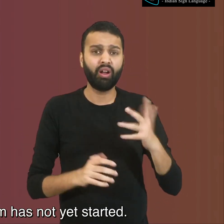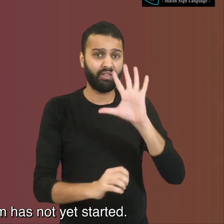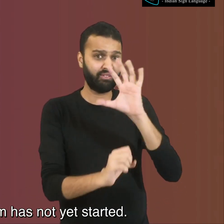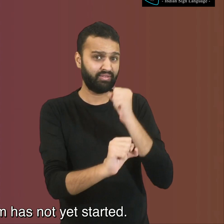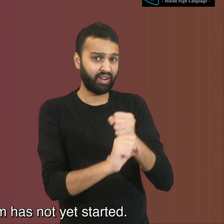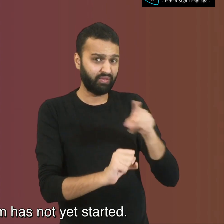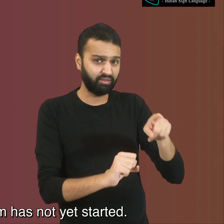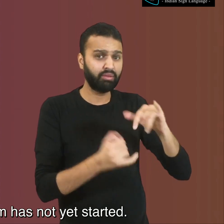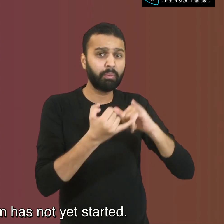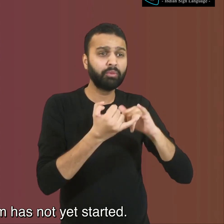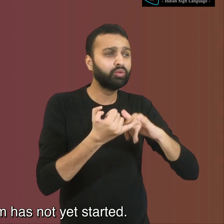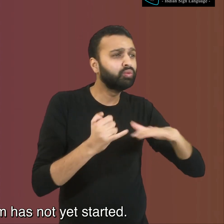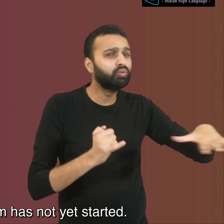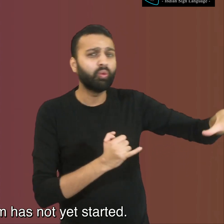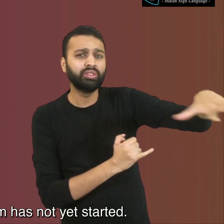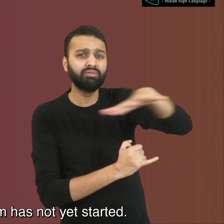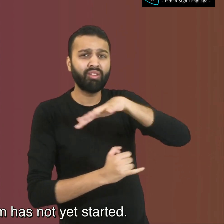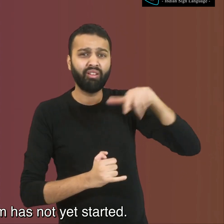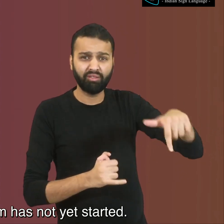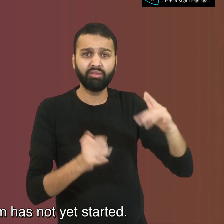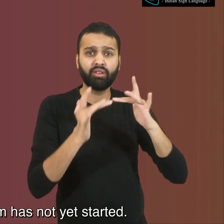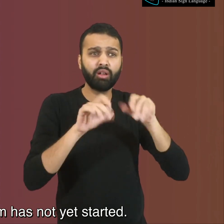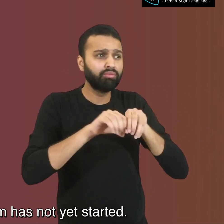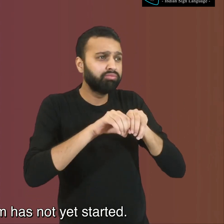as the 5G spectrum has not yet started.